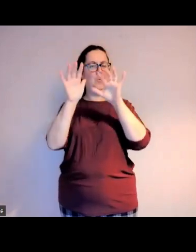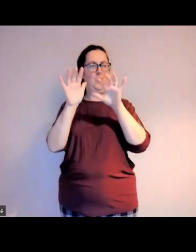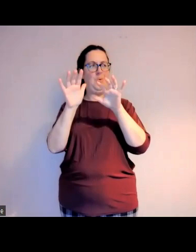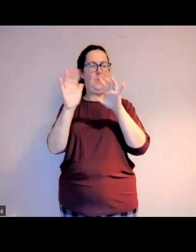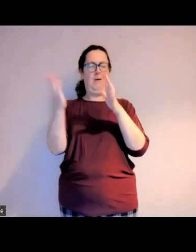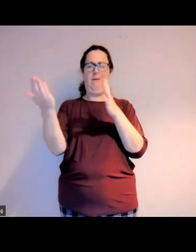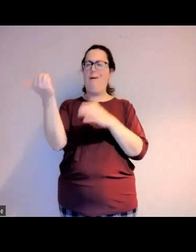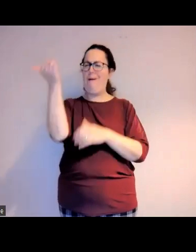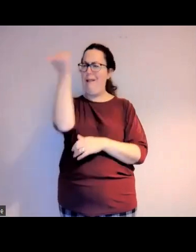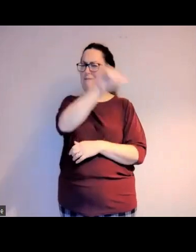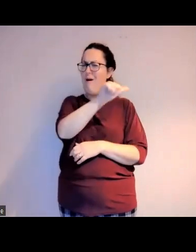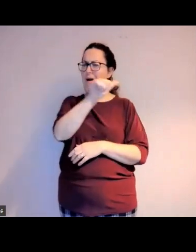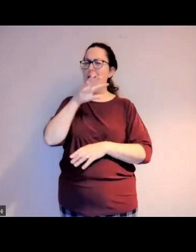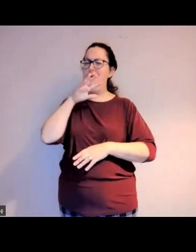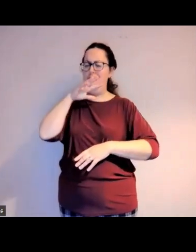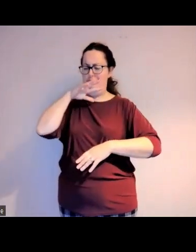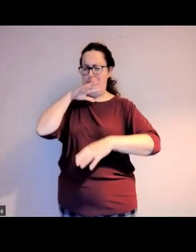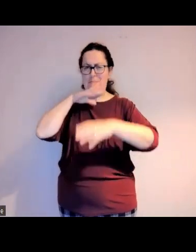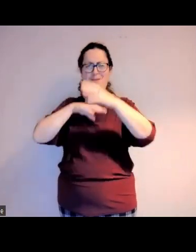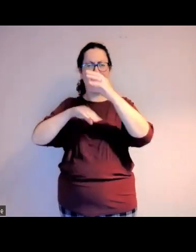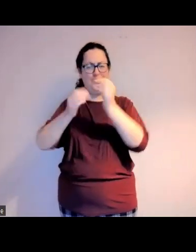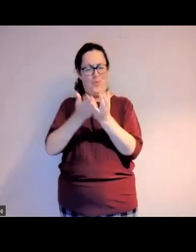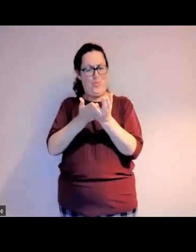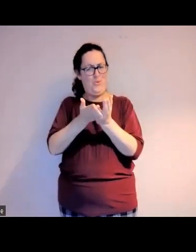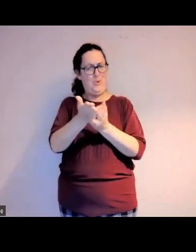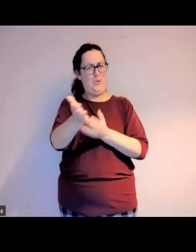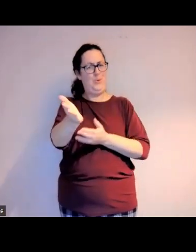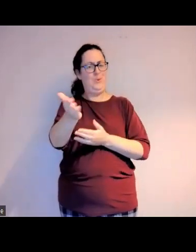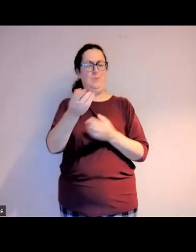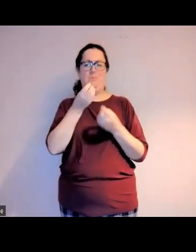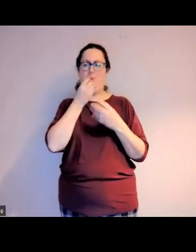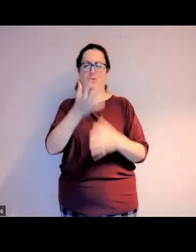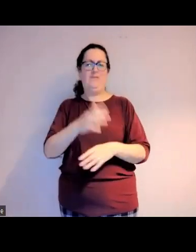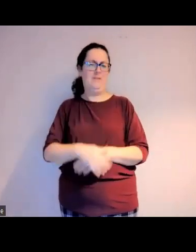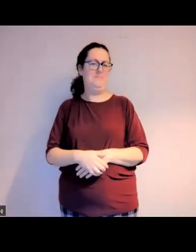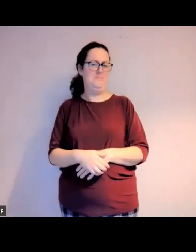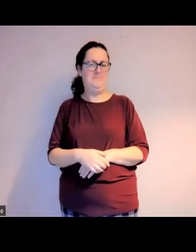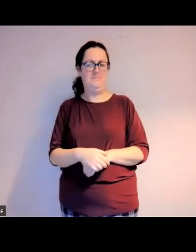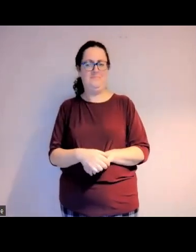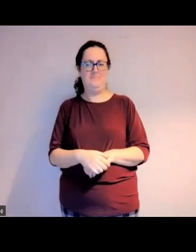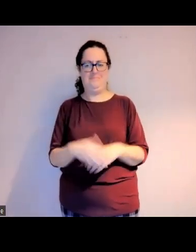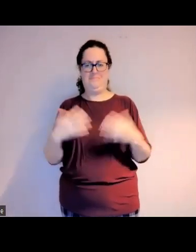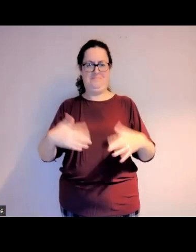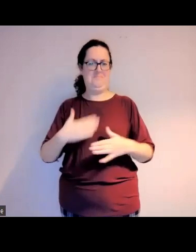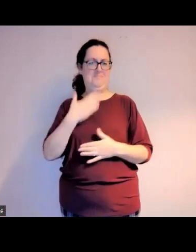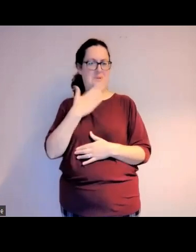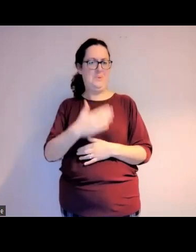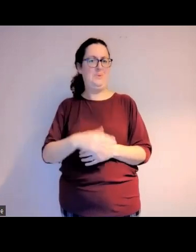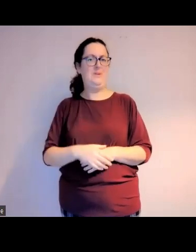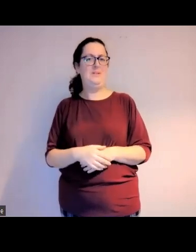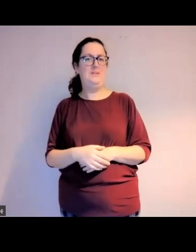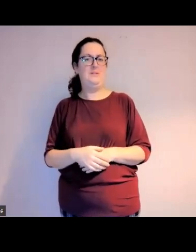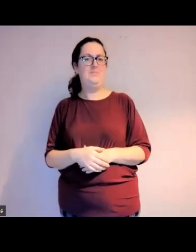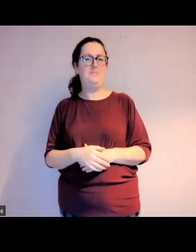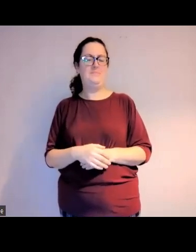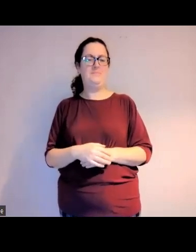clever metaphor spinning through it. Absolutely gorgeous. Thank you so much, Ian. We now have